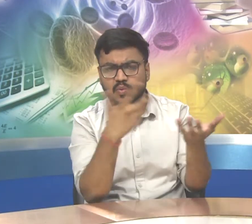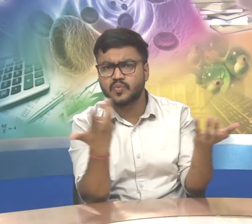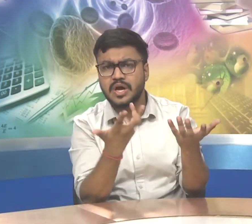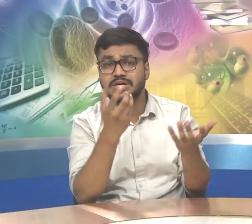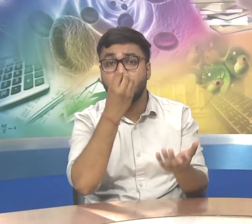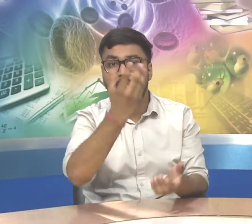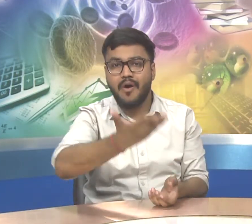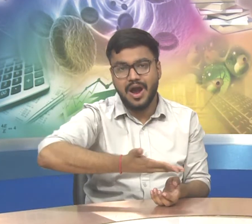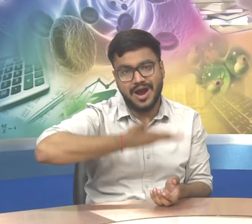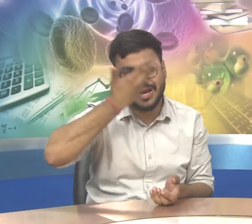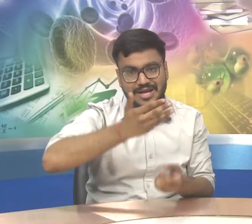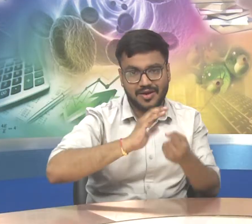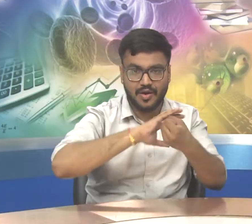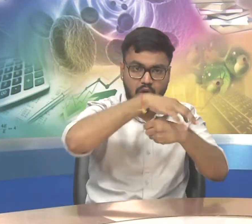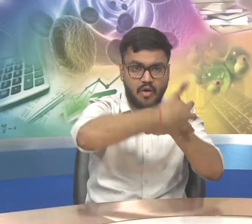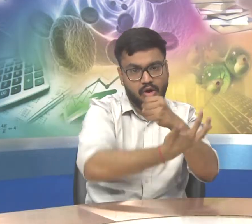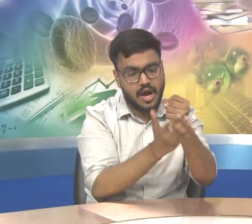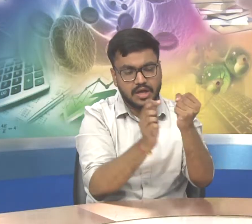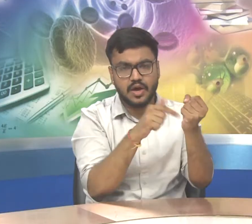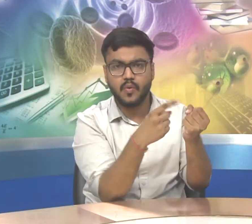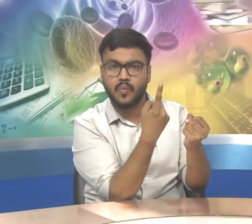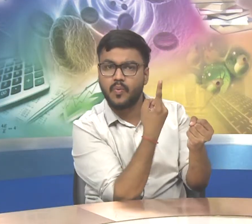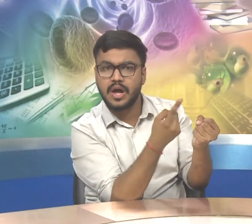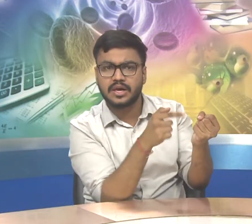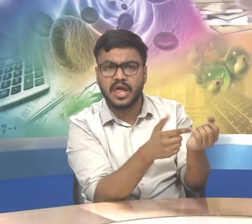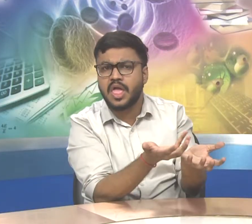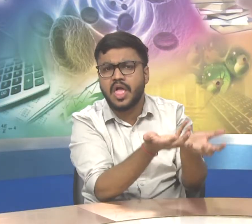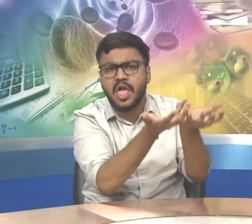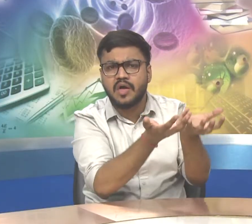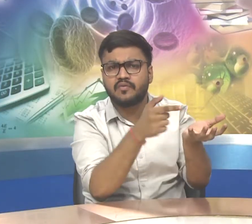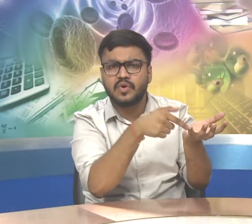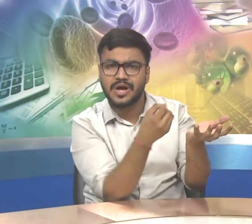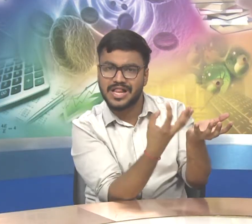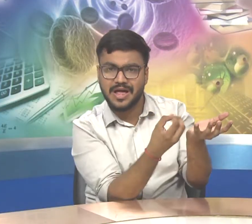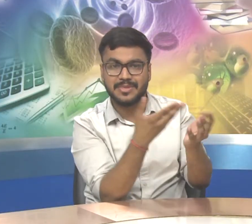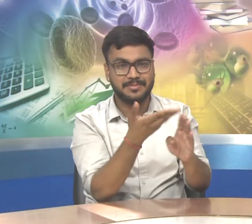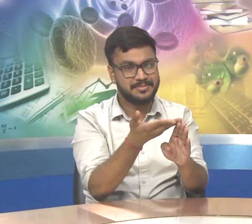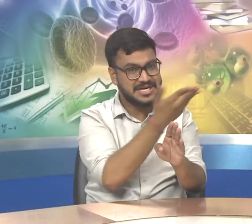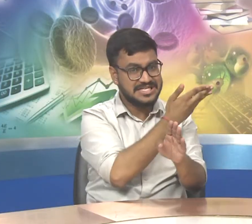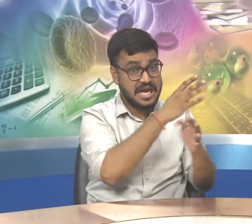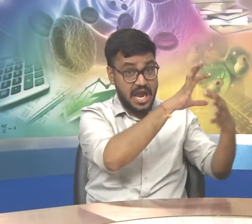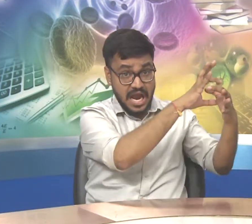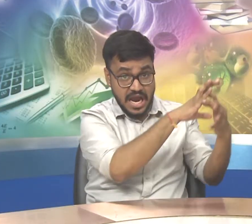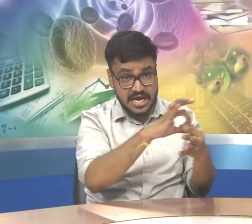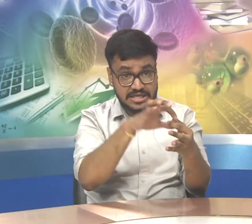So the relative mass of one oxygen atom